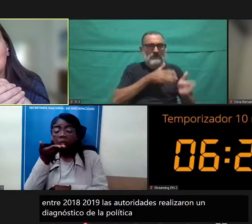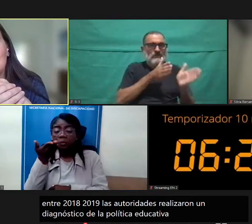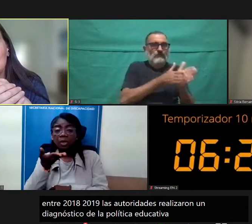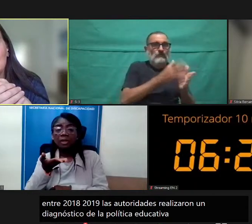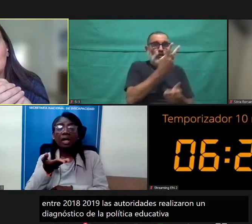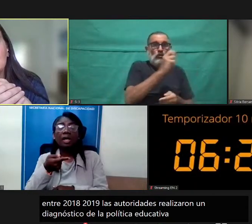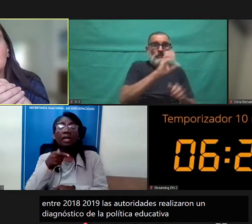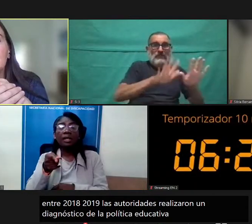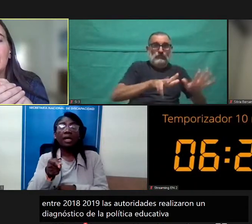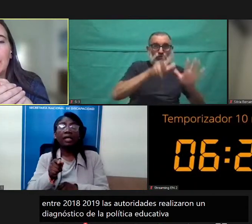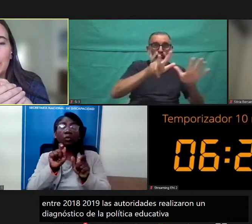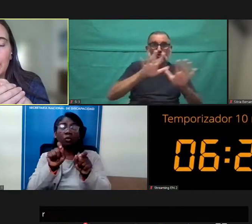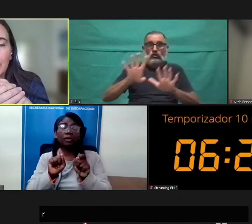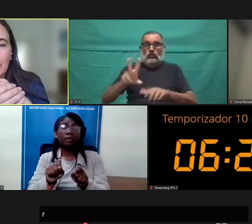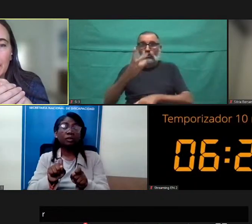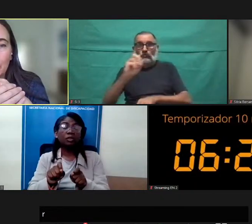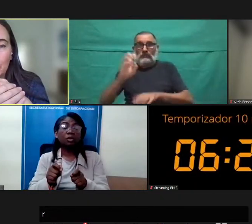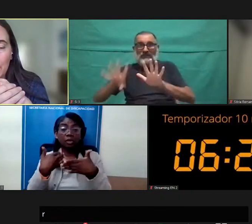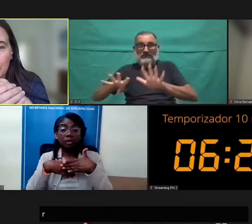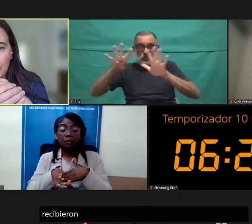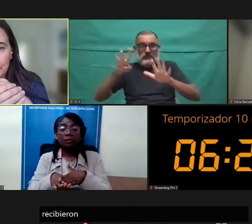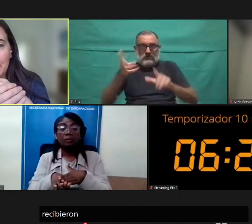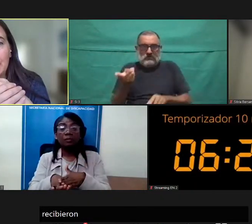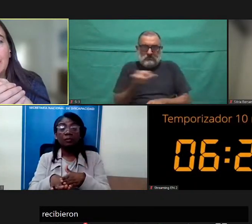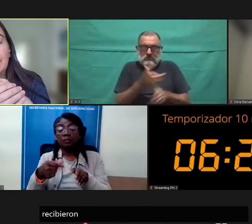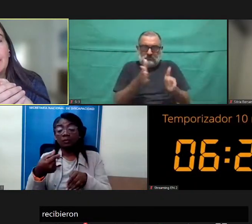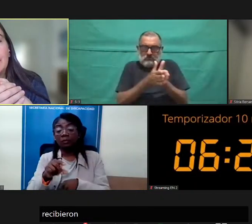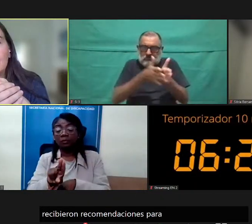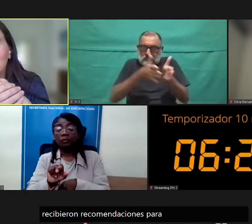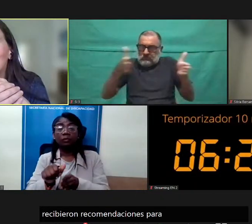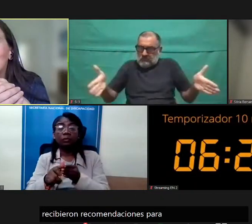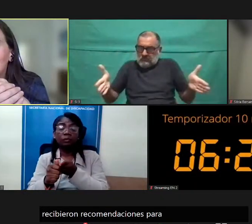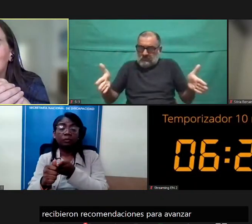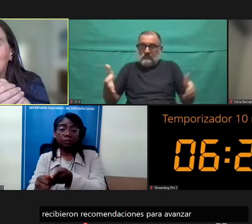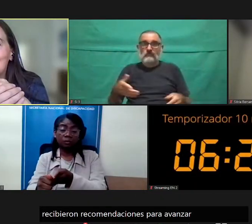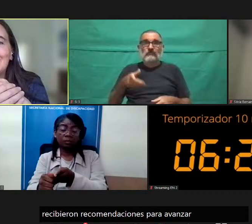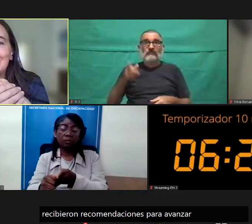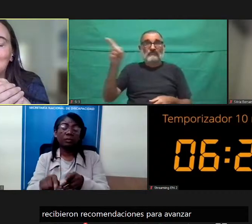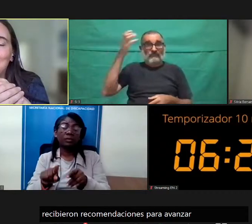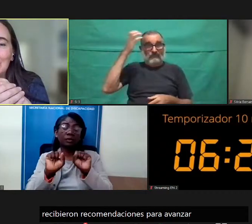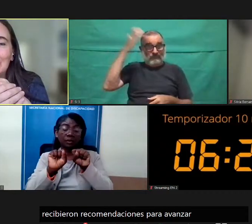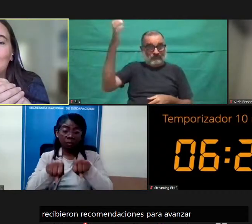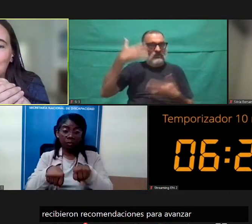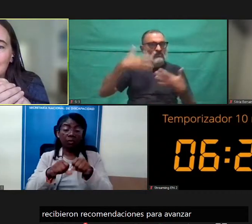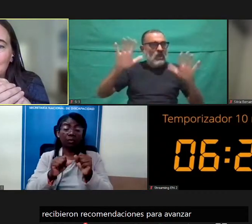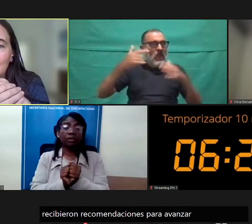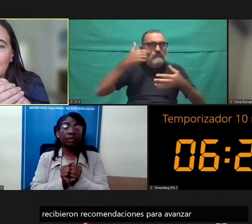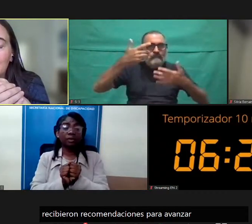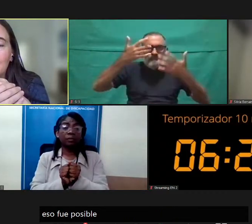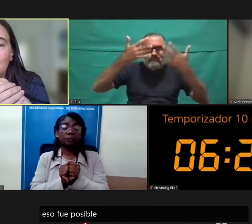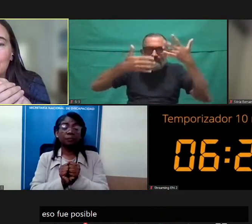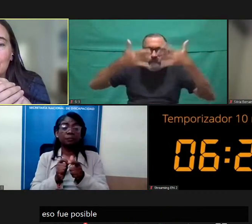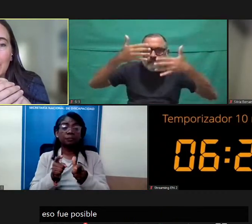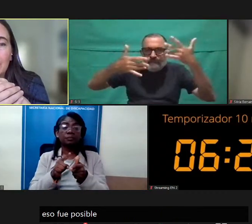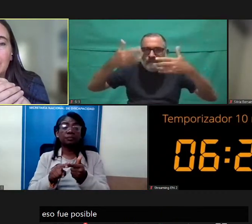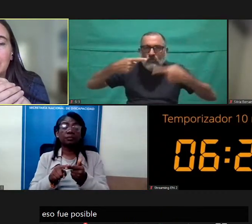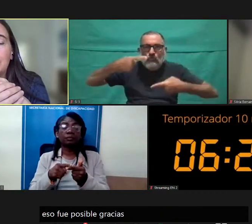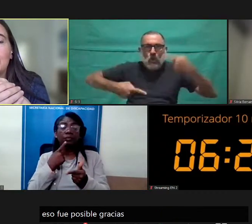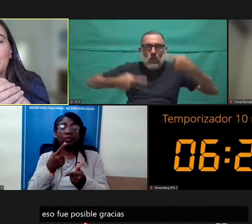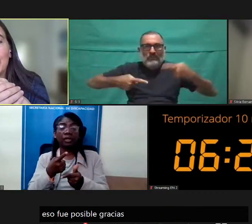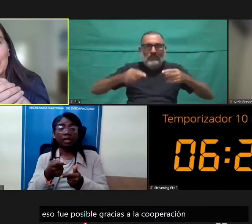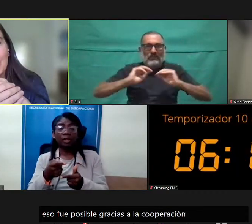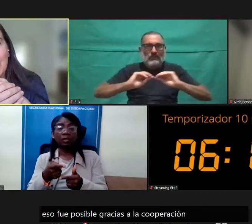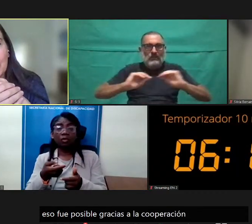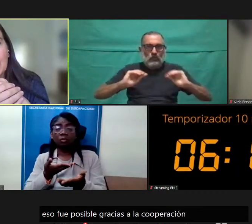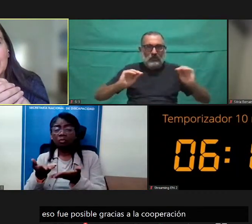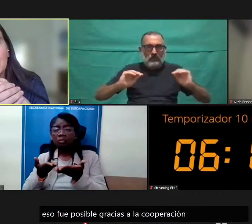got recommendations for moving into inclusive education under the unesco guidelines this was also possible based